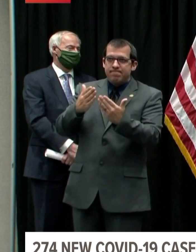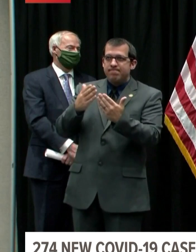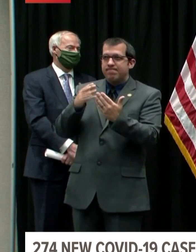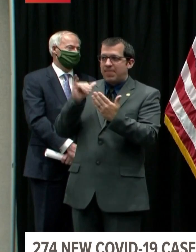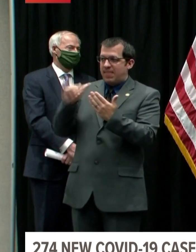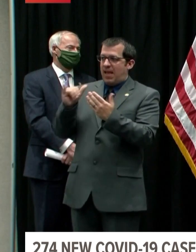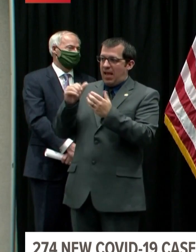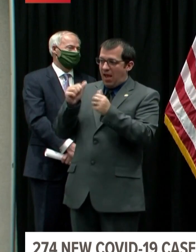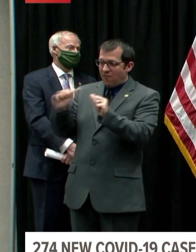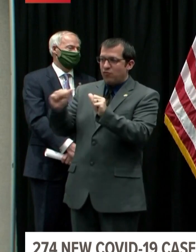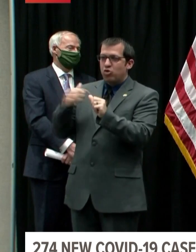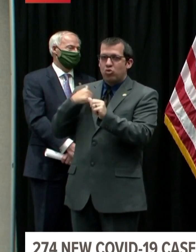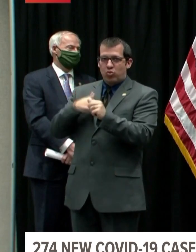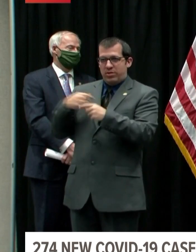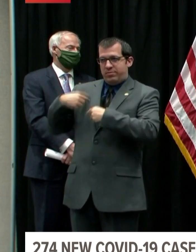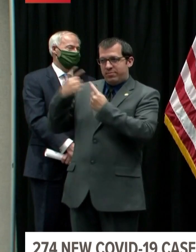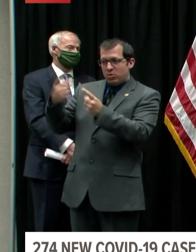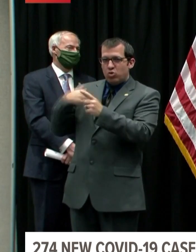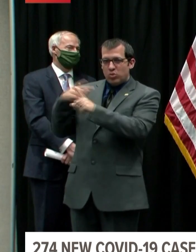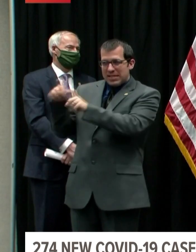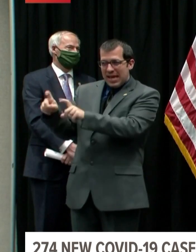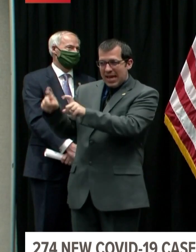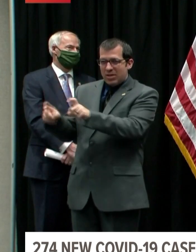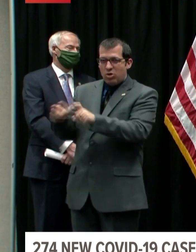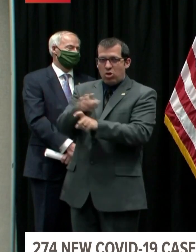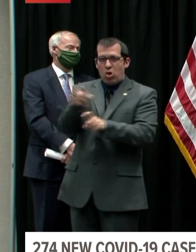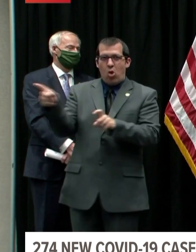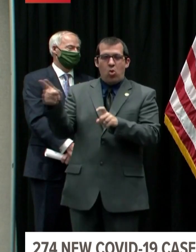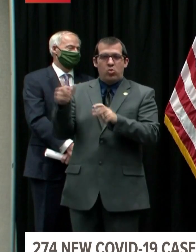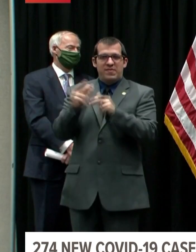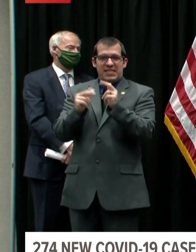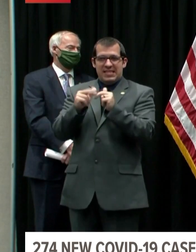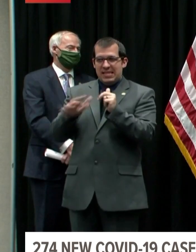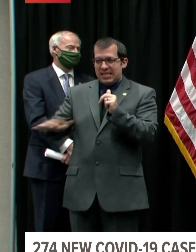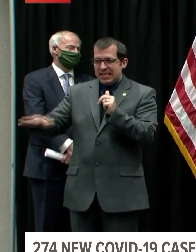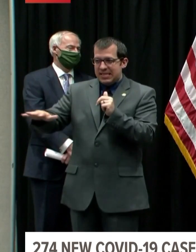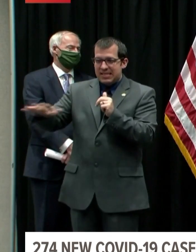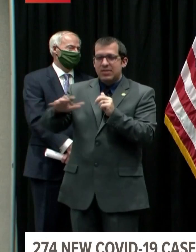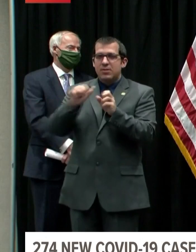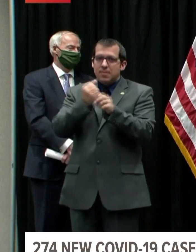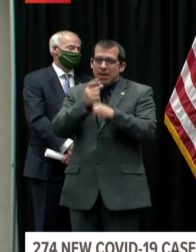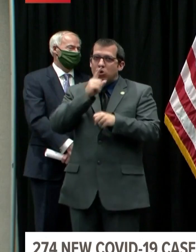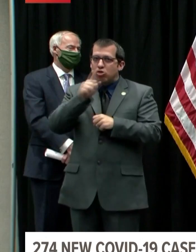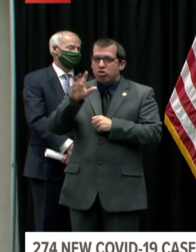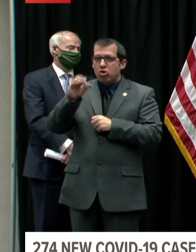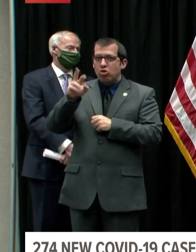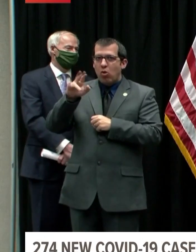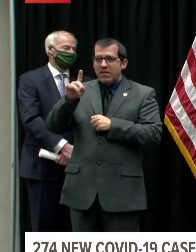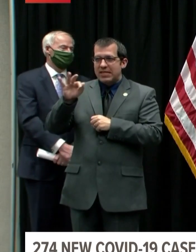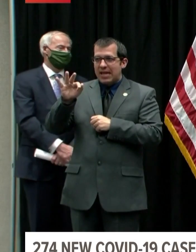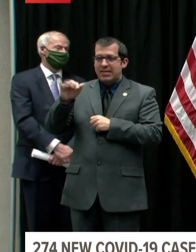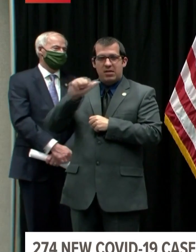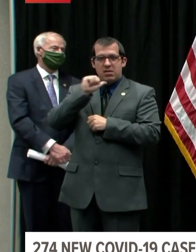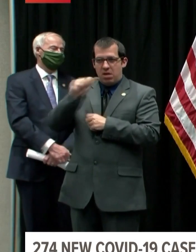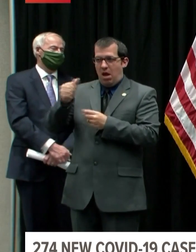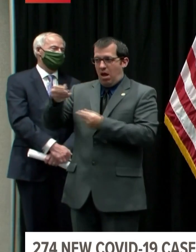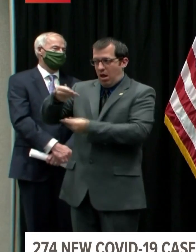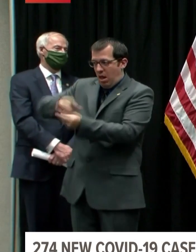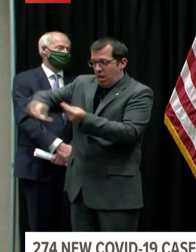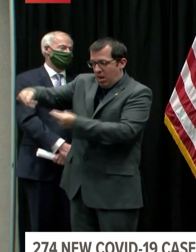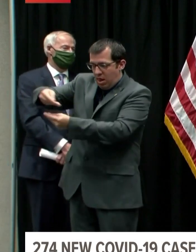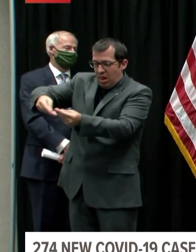in Arkansas to test those facilities to make sure that COVID-19 is not circulating in